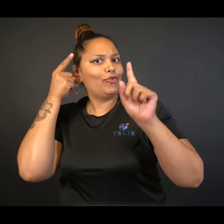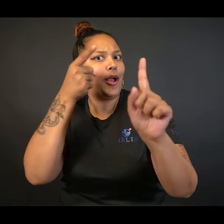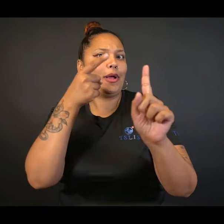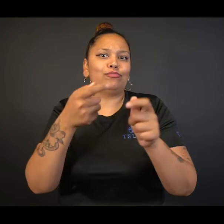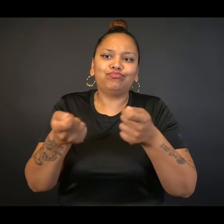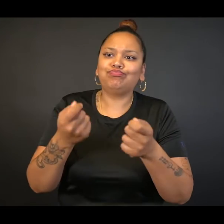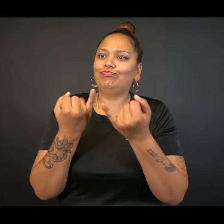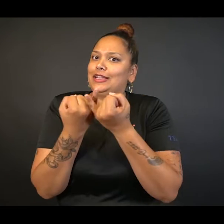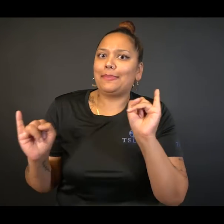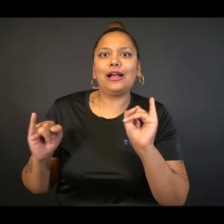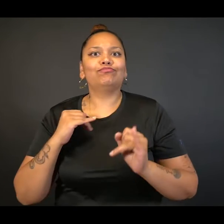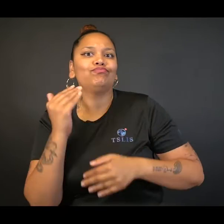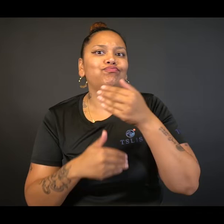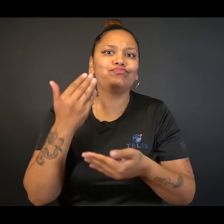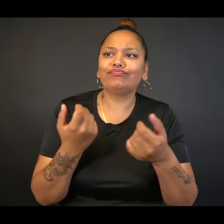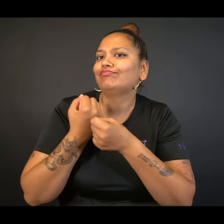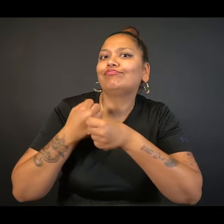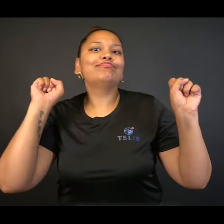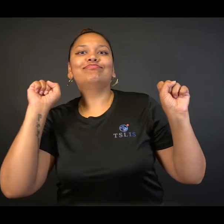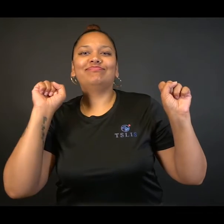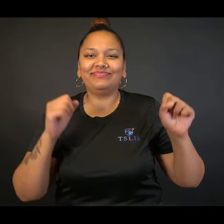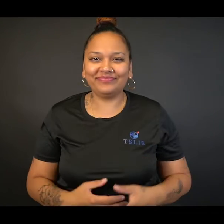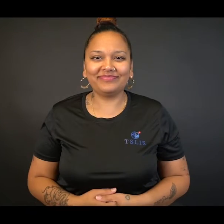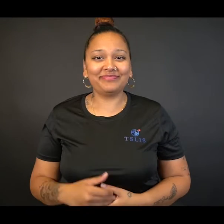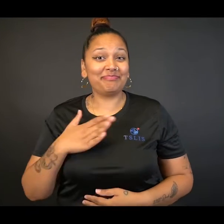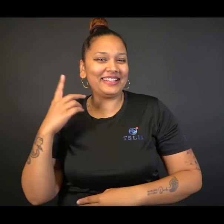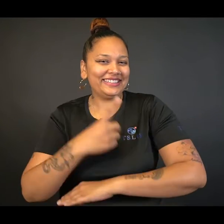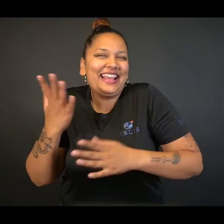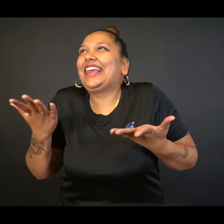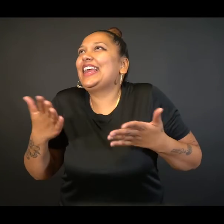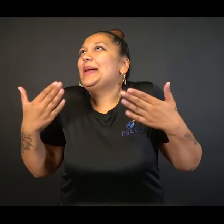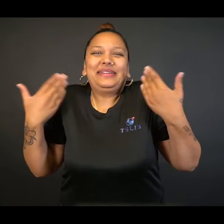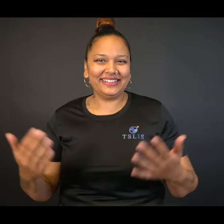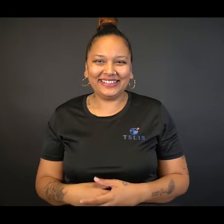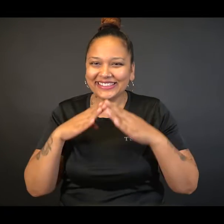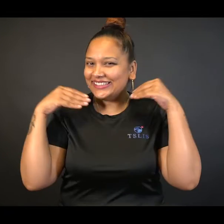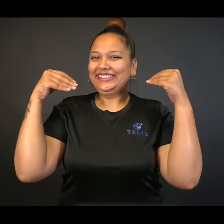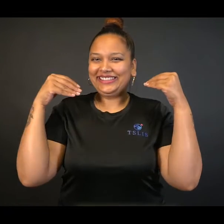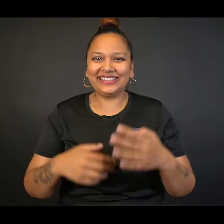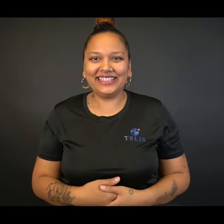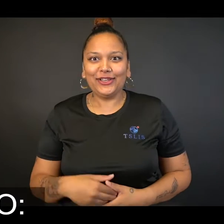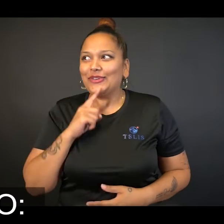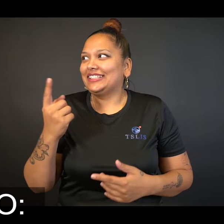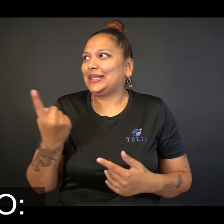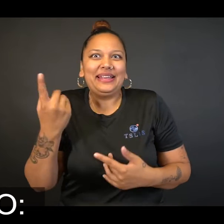It's a happy day. It's something that you actually get excited about, and that feels really good and can actually make your